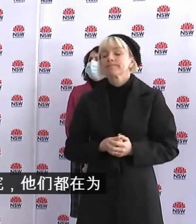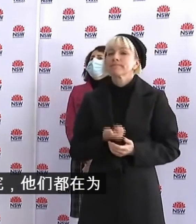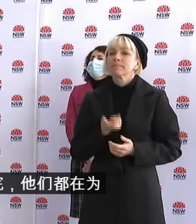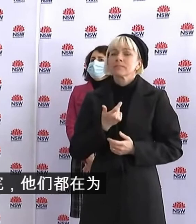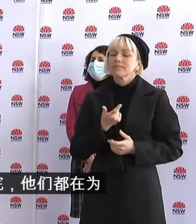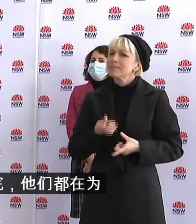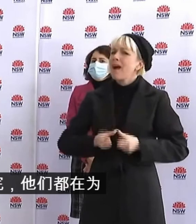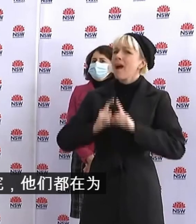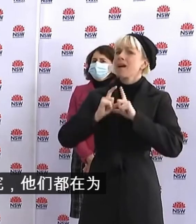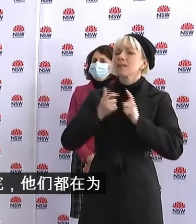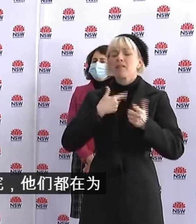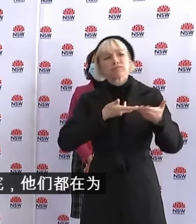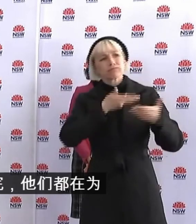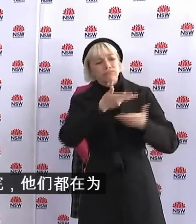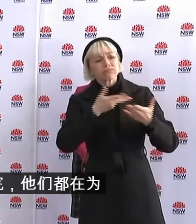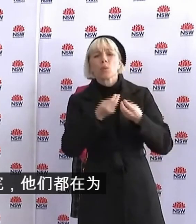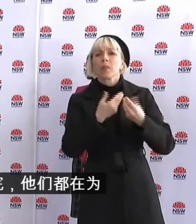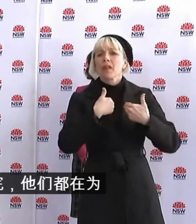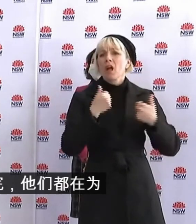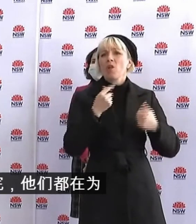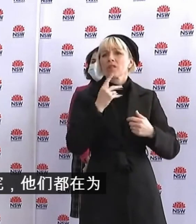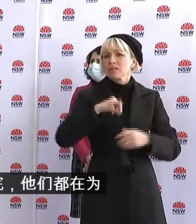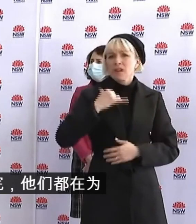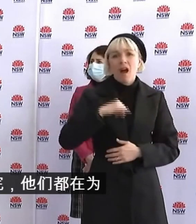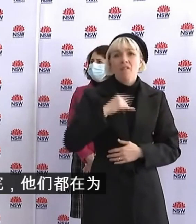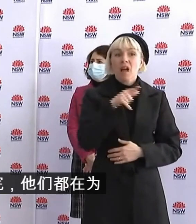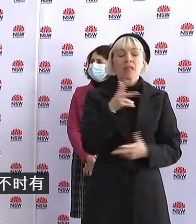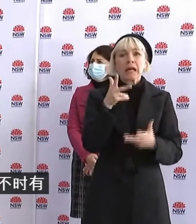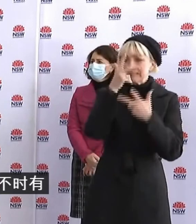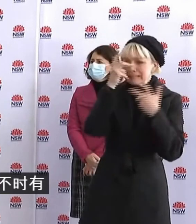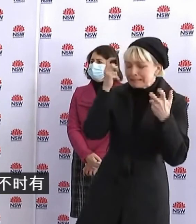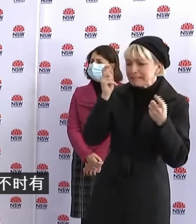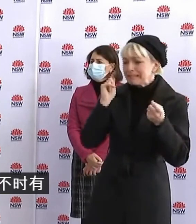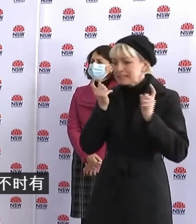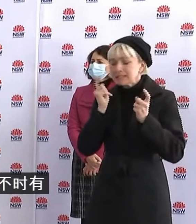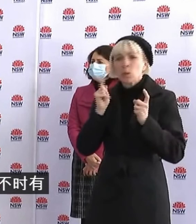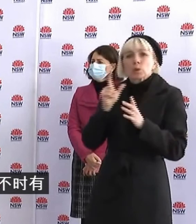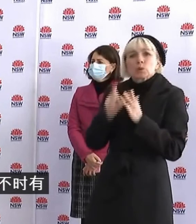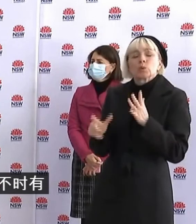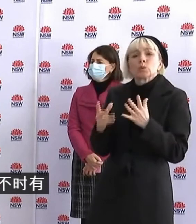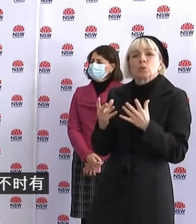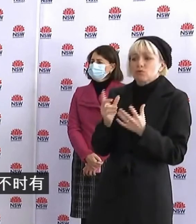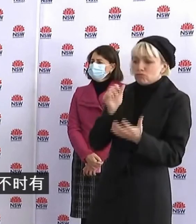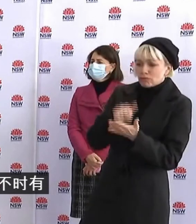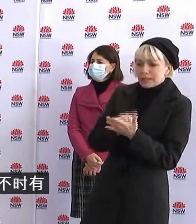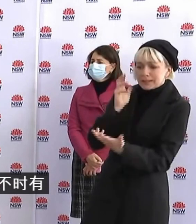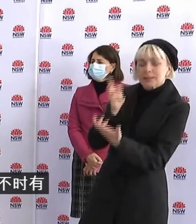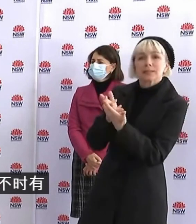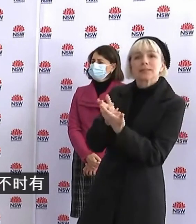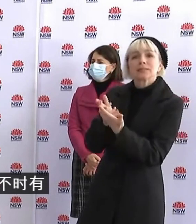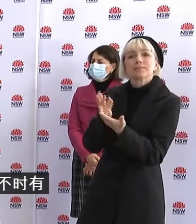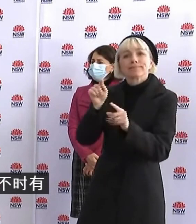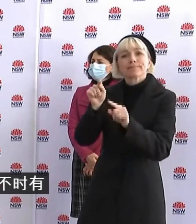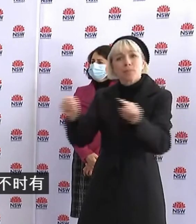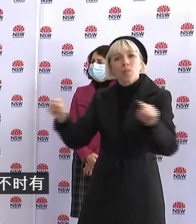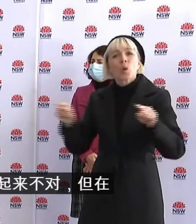in the broader areas, so in individual hospitals, and they're all agonising over these sorts of decisions. I think